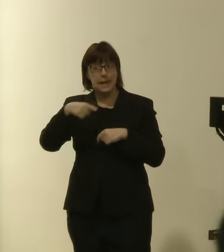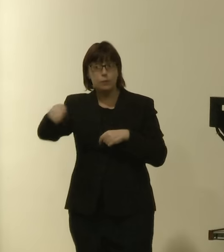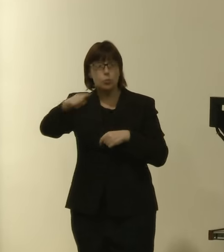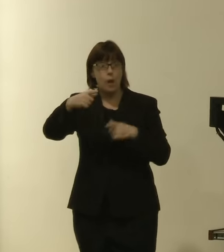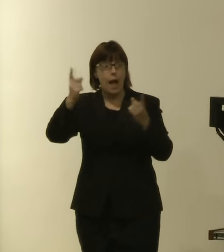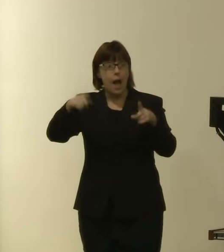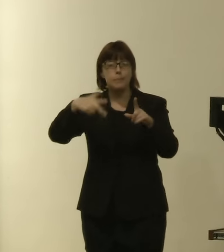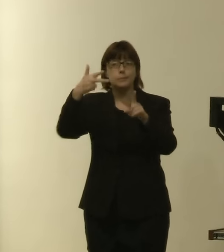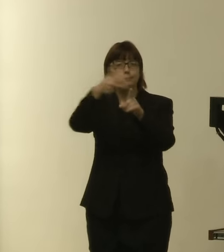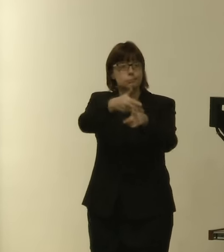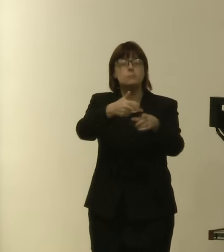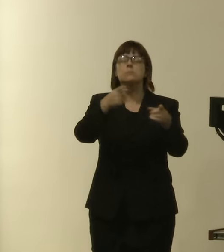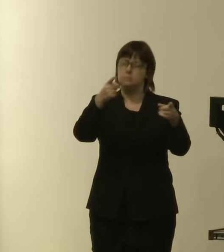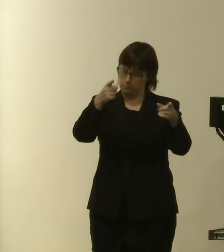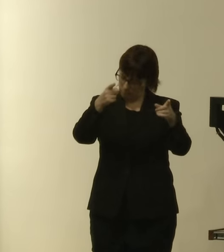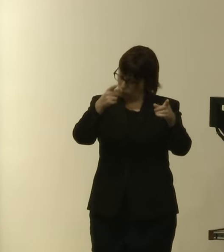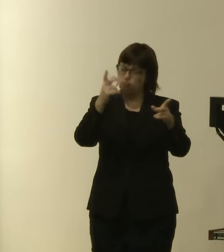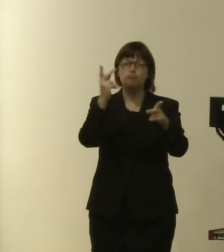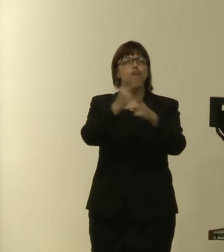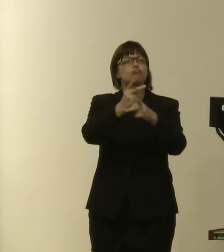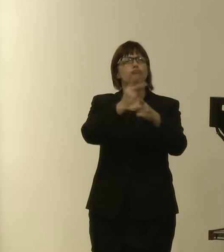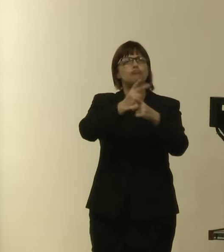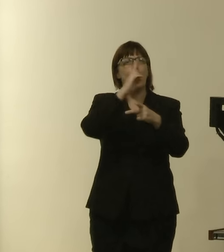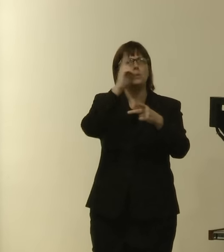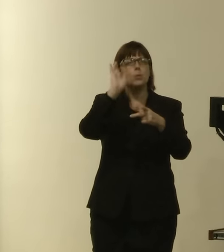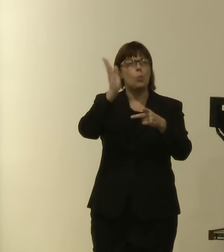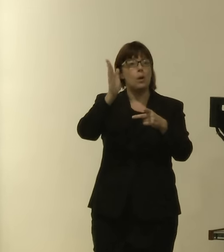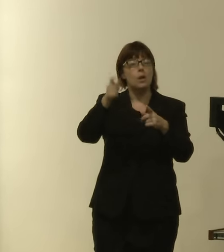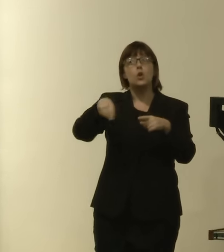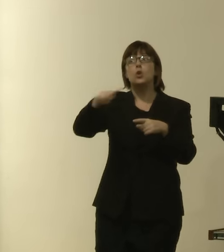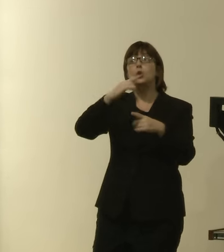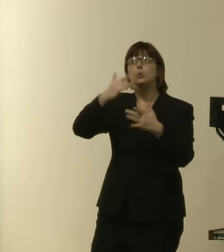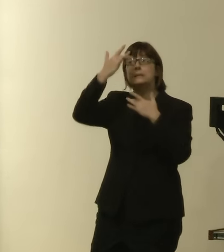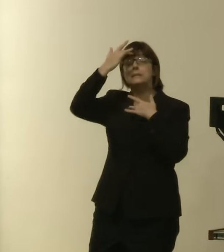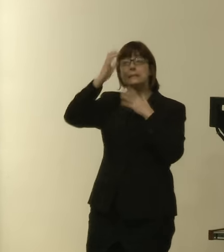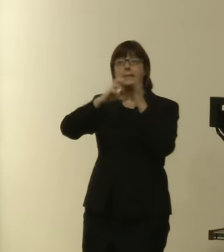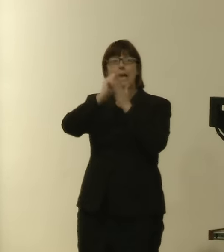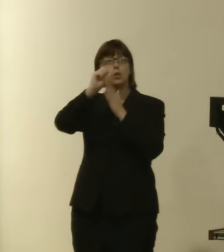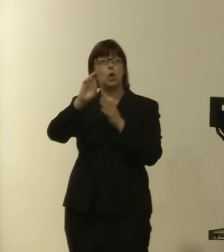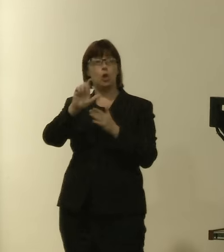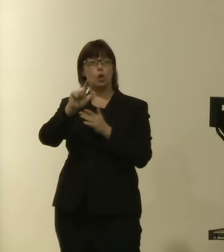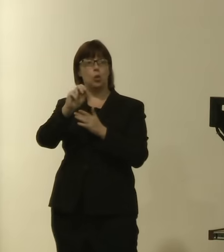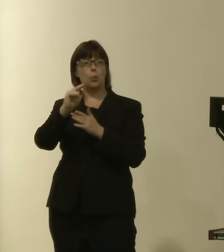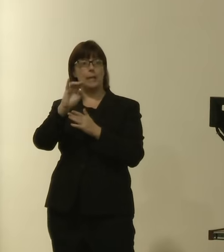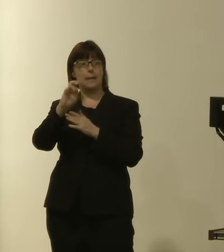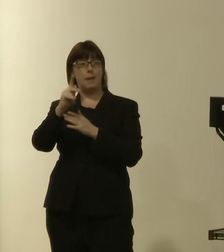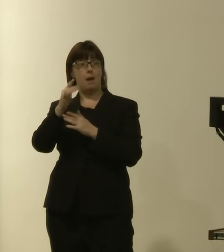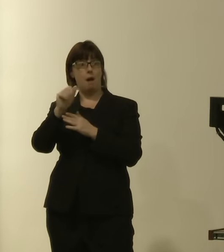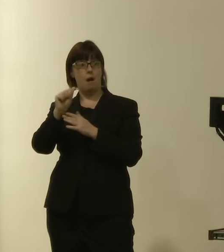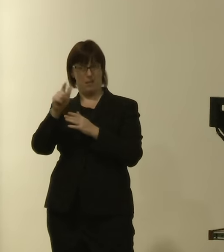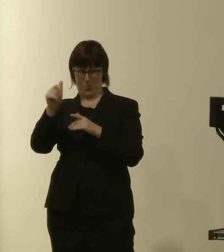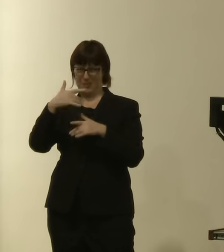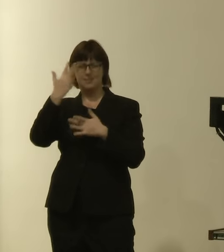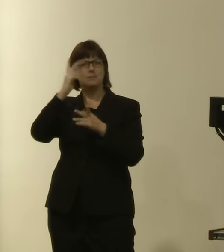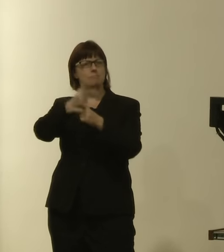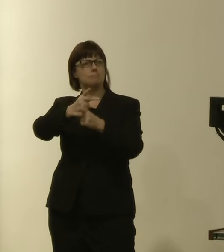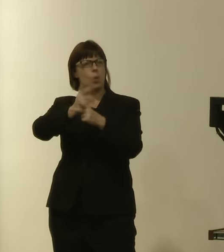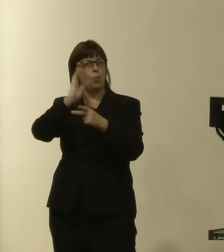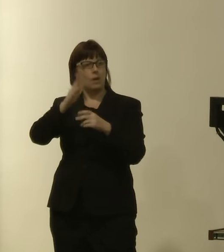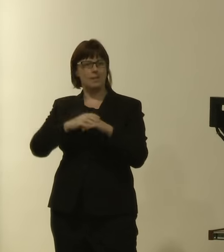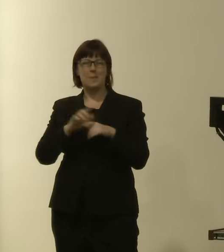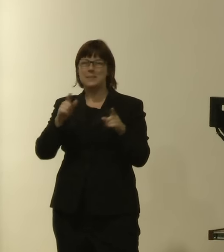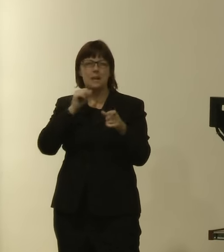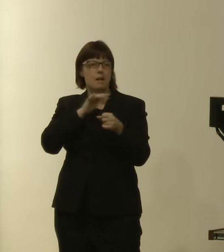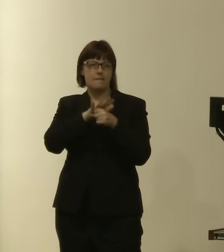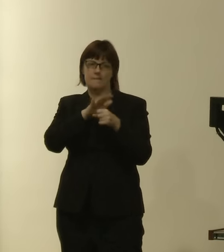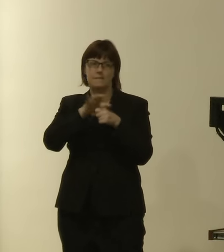leukemia, heaven forfend, you know, you'll get good care. But it's not enough, you know, and we need community health workers,